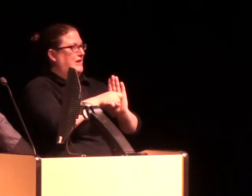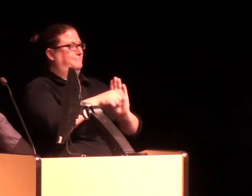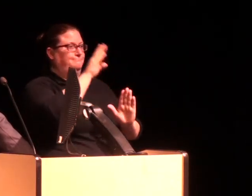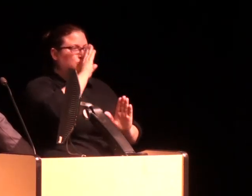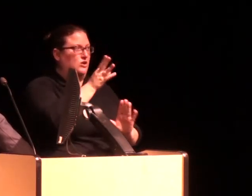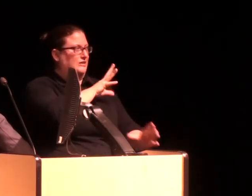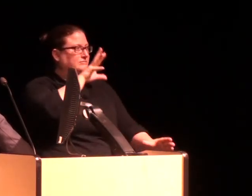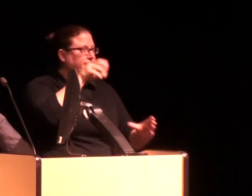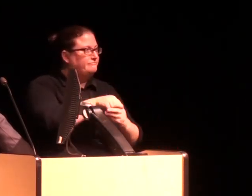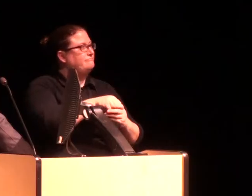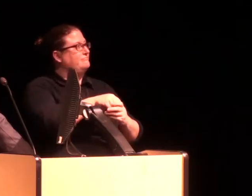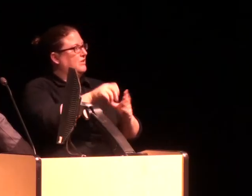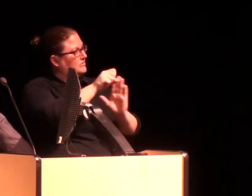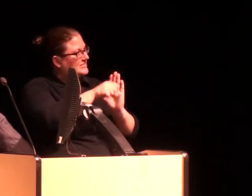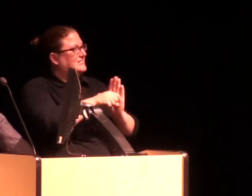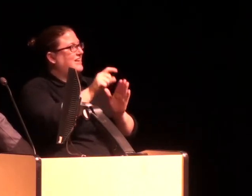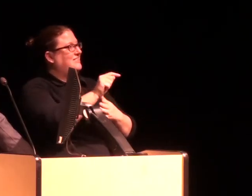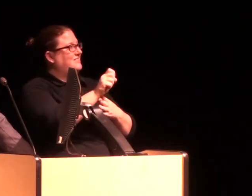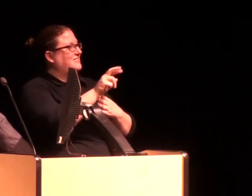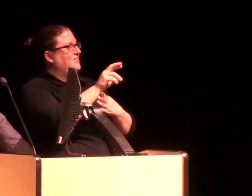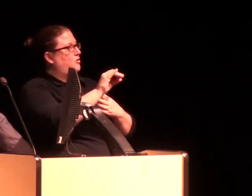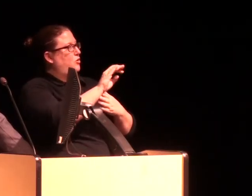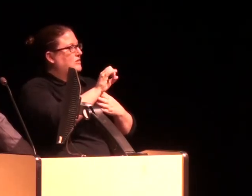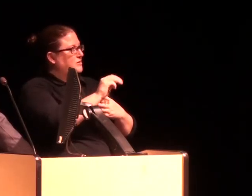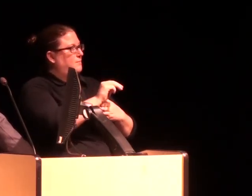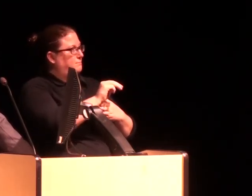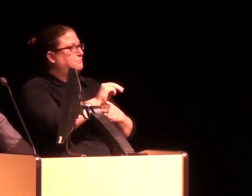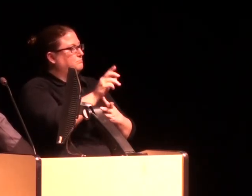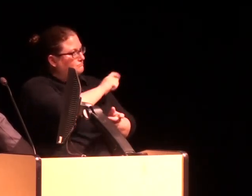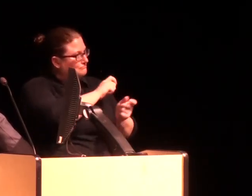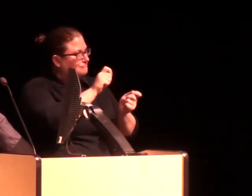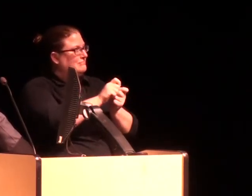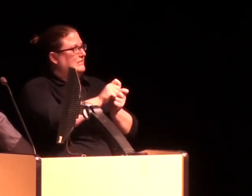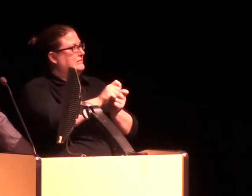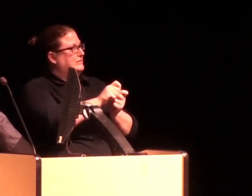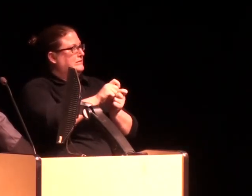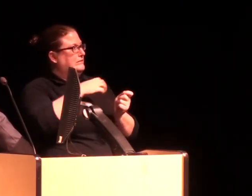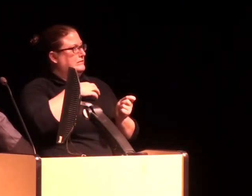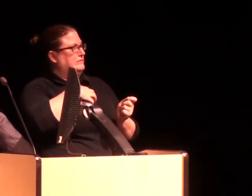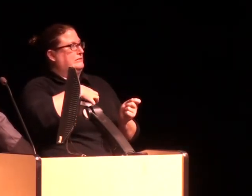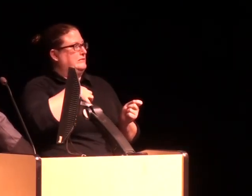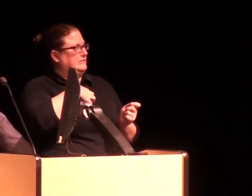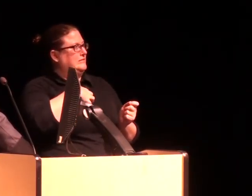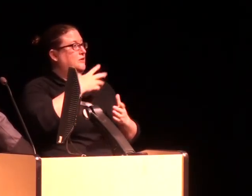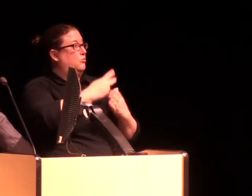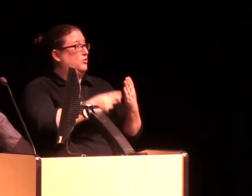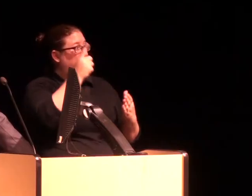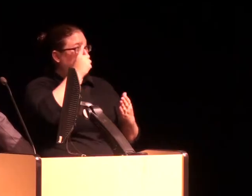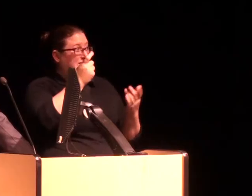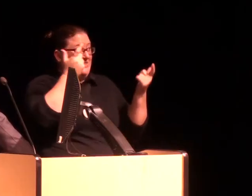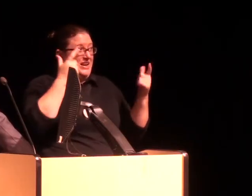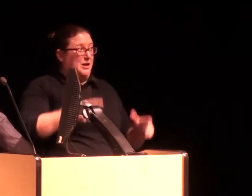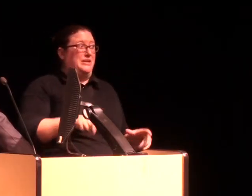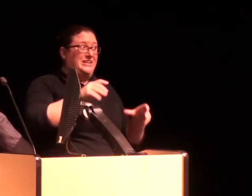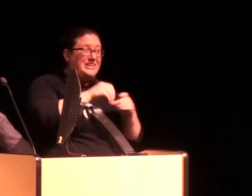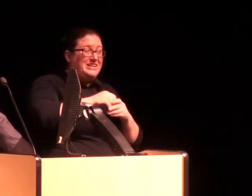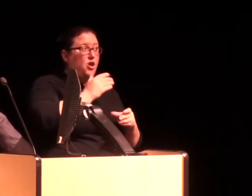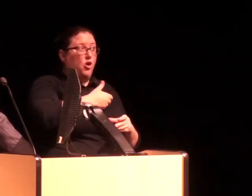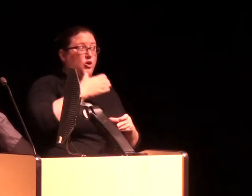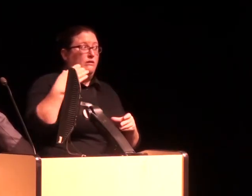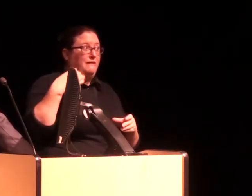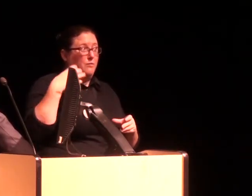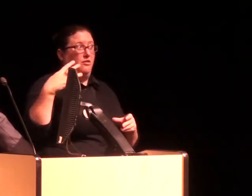of terror, of state terrorism, one that is particularly disturbing both because it's occurred in our capital and